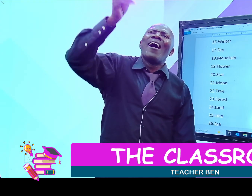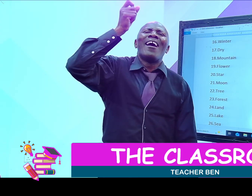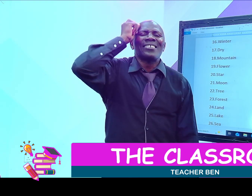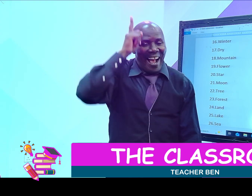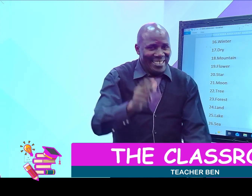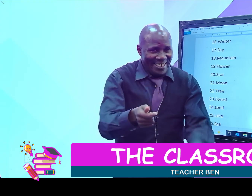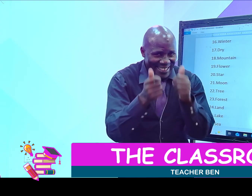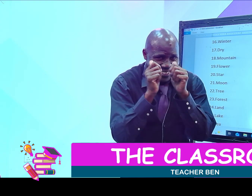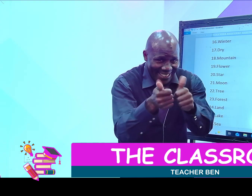Mountain.